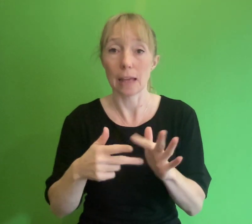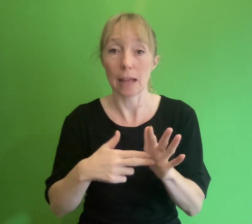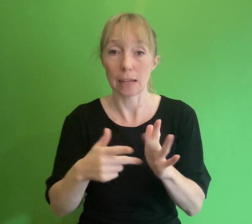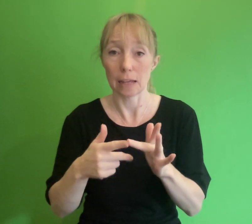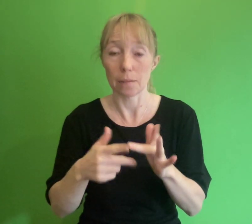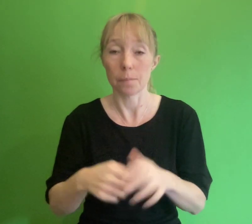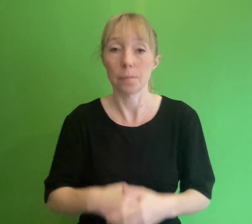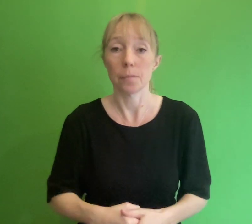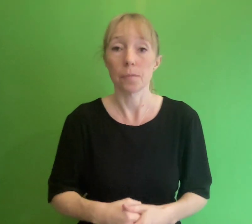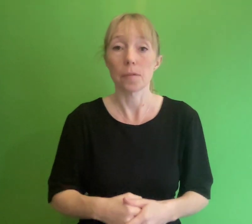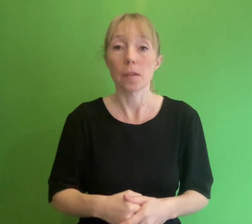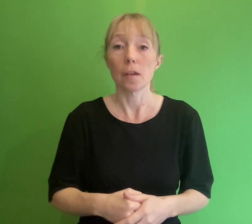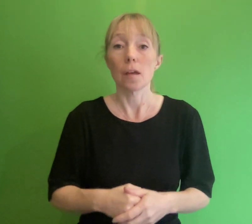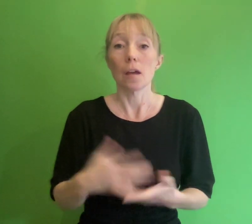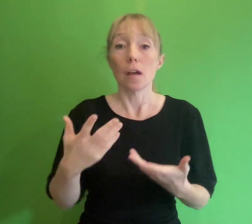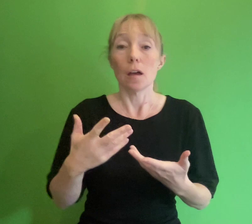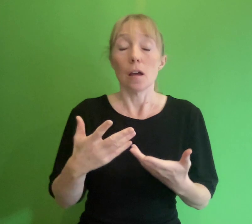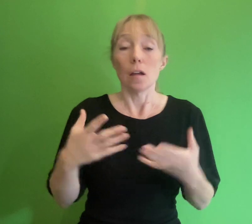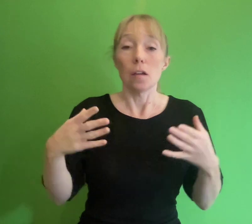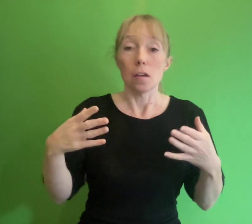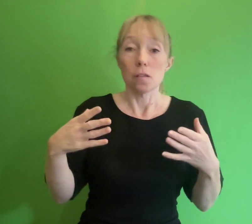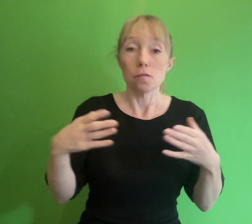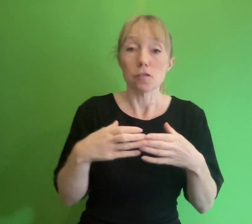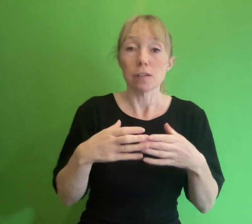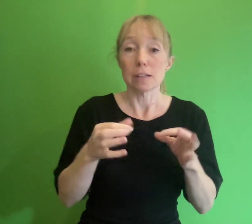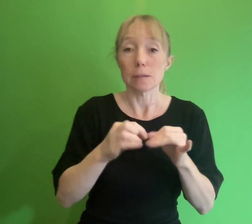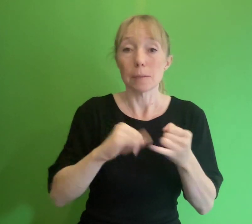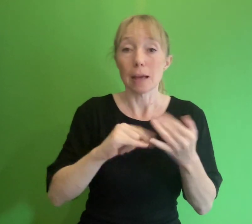The retreat's BSL interpreters: Amy Hayward,